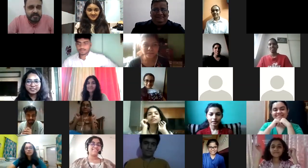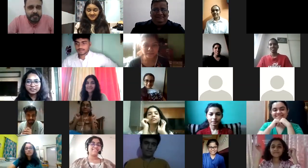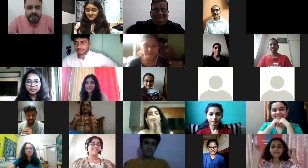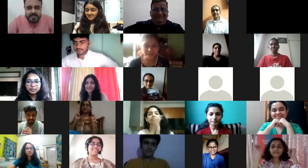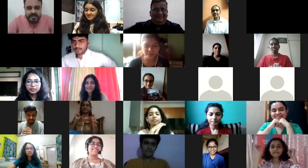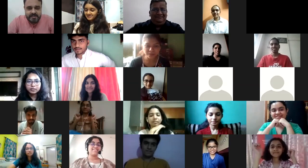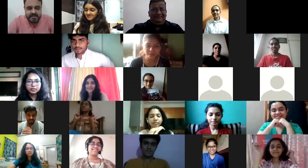minutes?